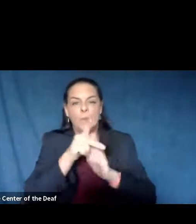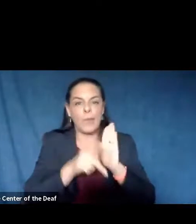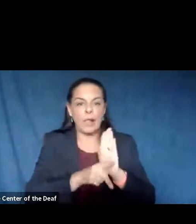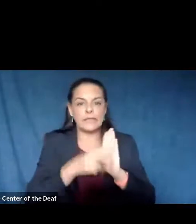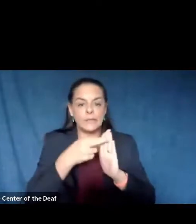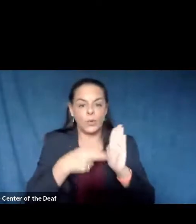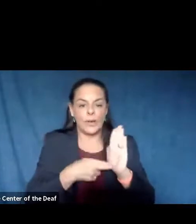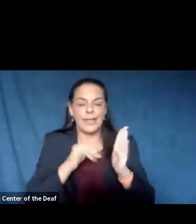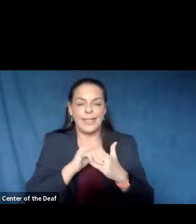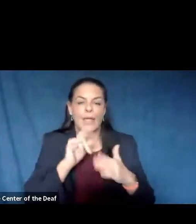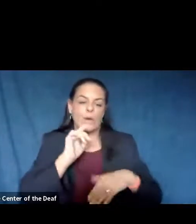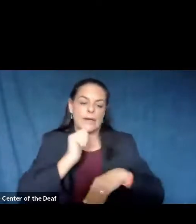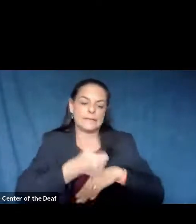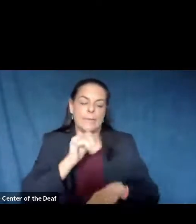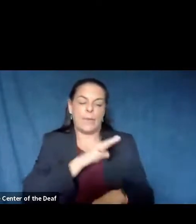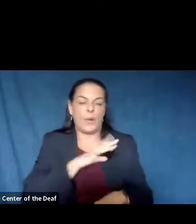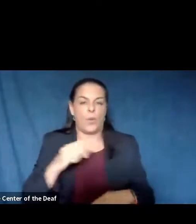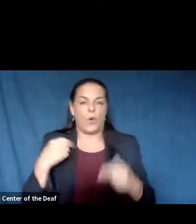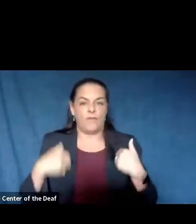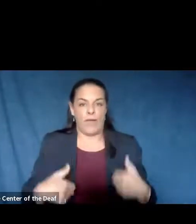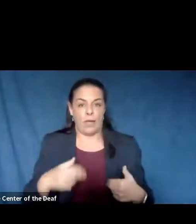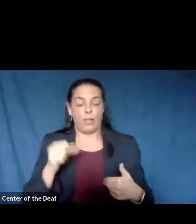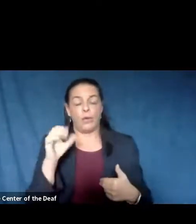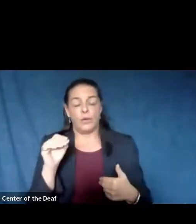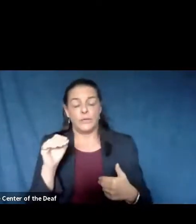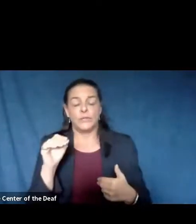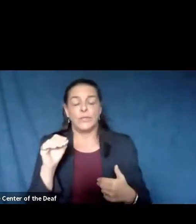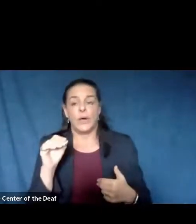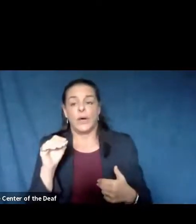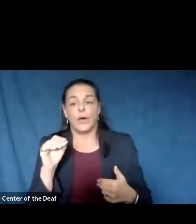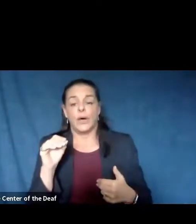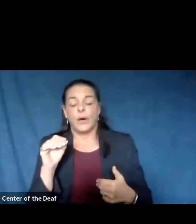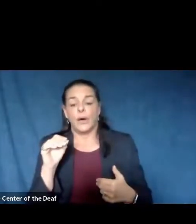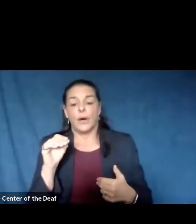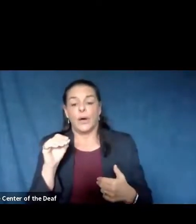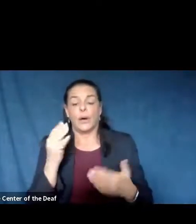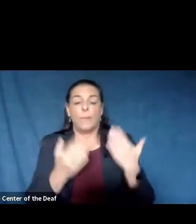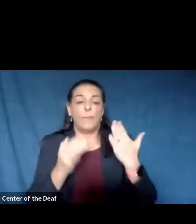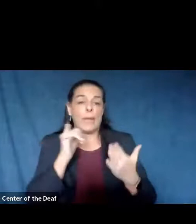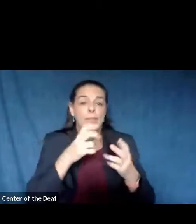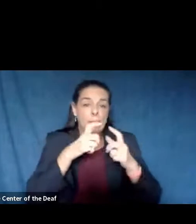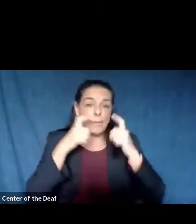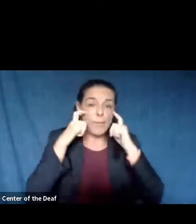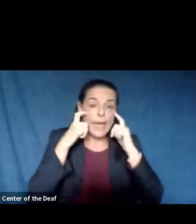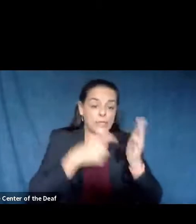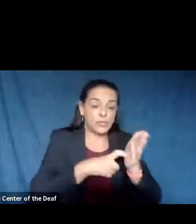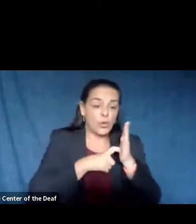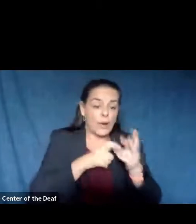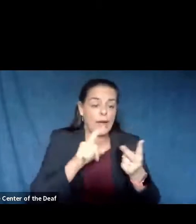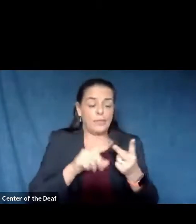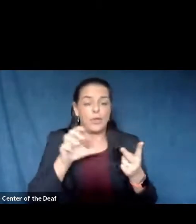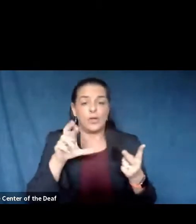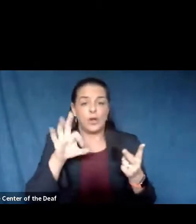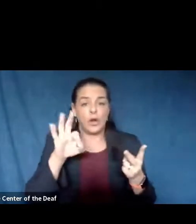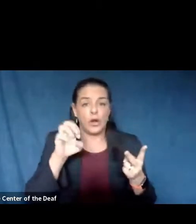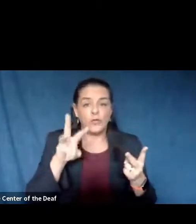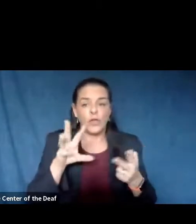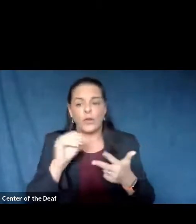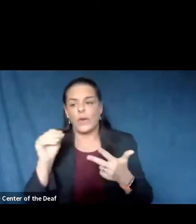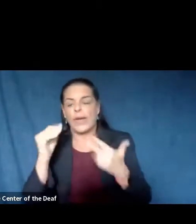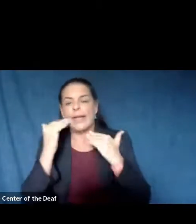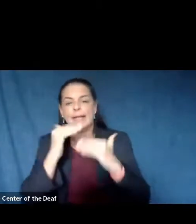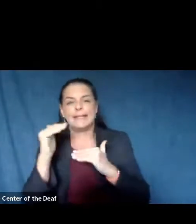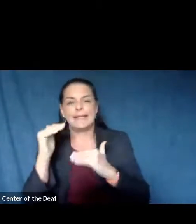that have been set forth by the Board of Health. So looking at the mask requirements, the curfew, and the limitations on